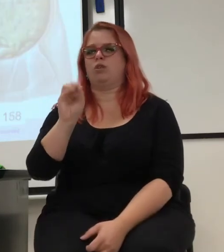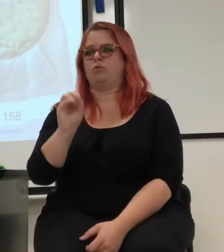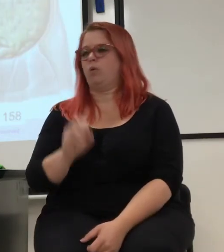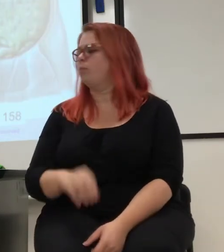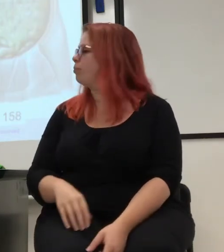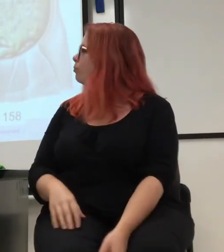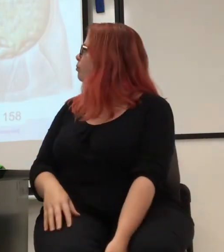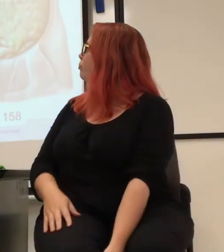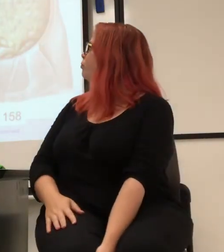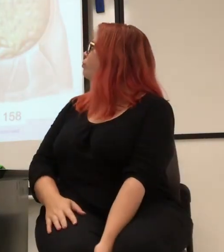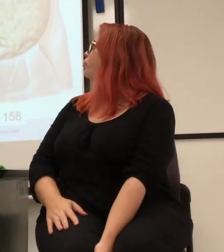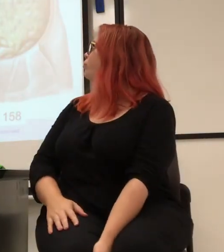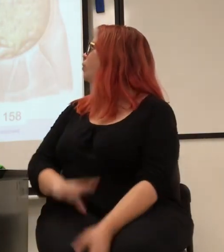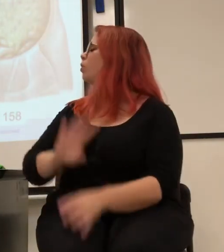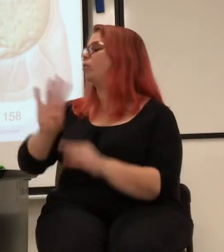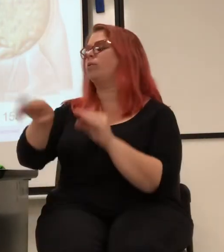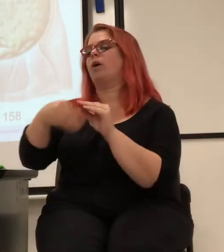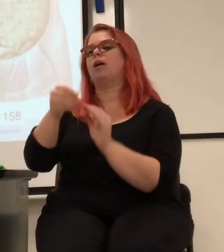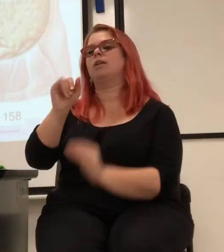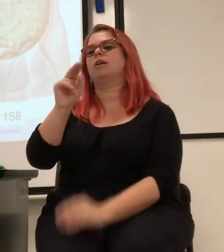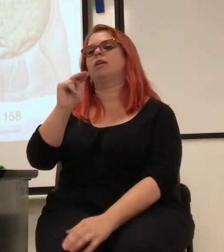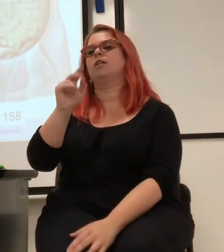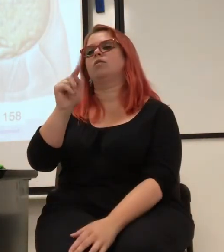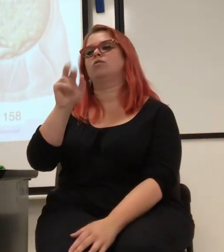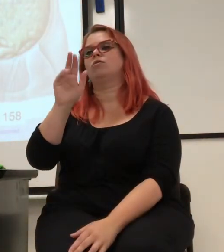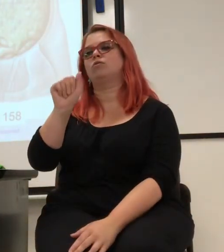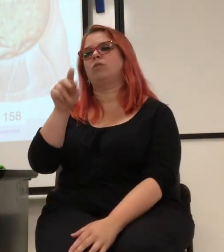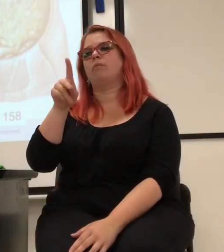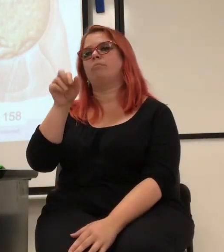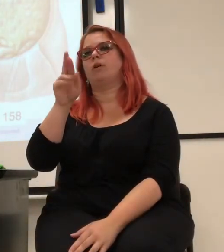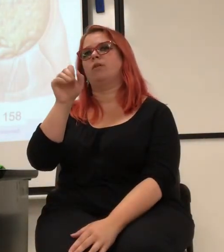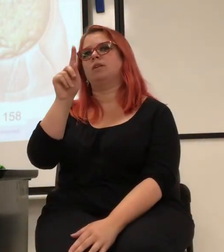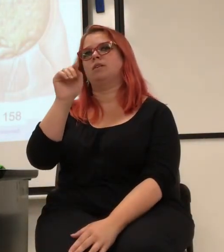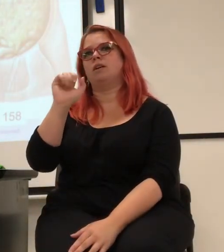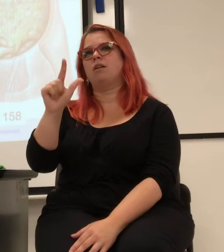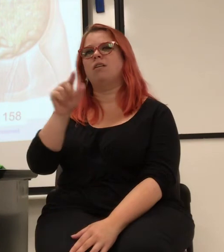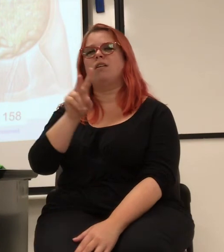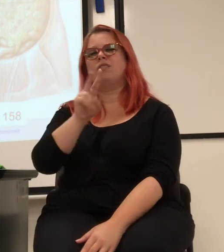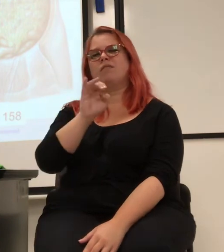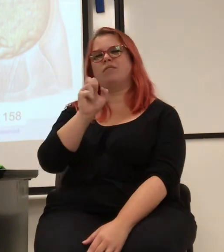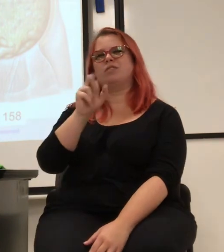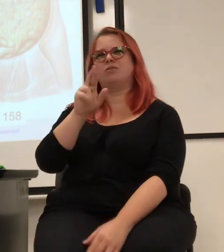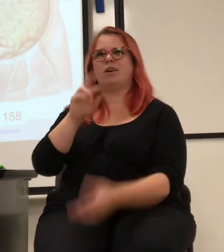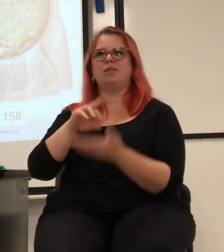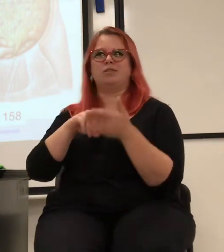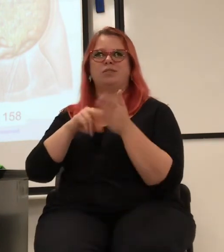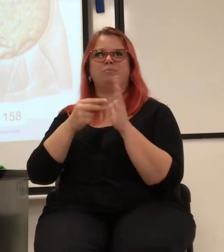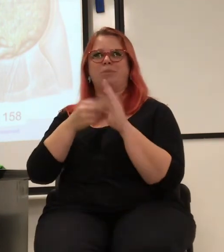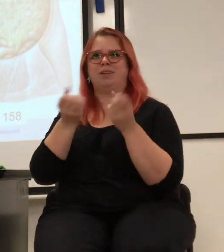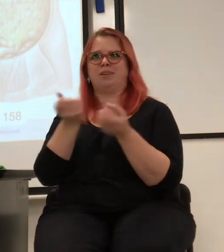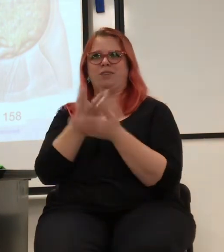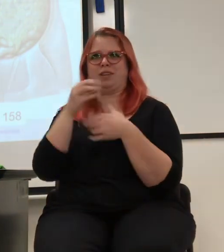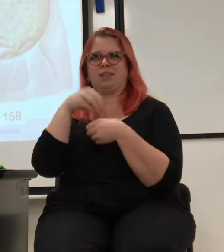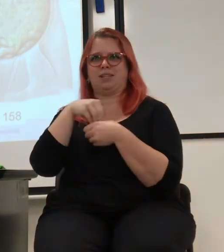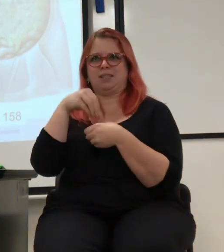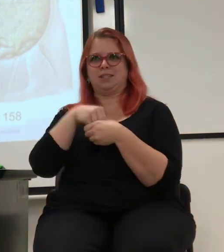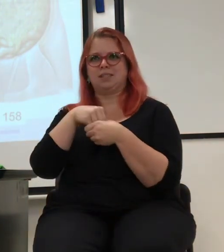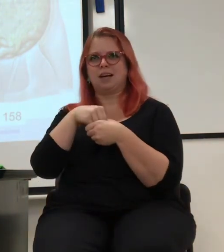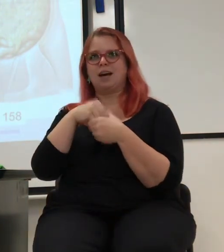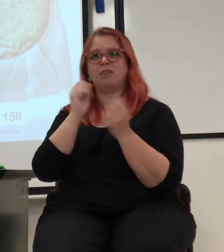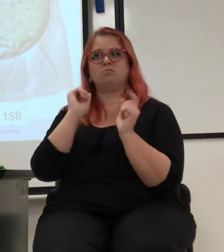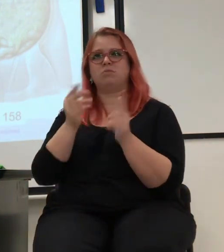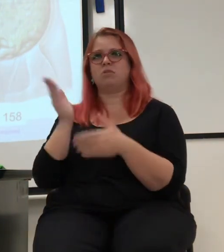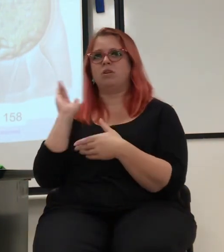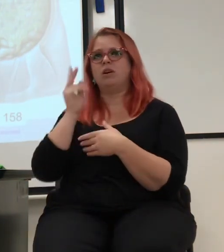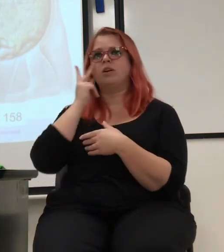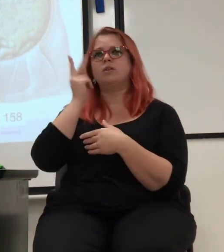So throwing all the intraperitoneal stuff, the viscera. Remember, viscera means content, see them all there. When you open up the ab cavity, you see the